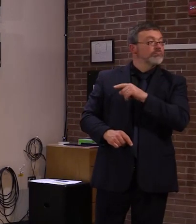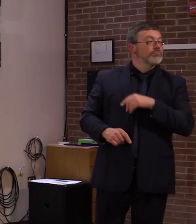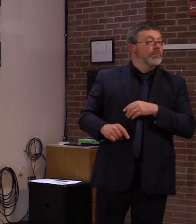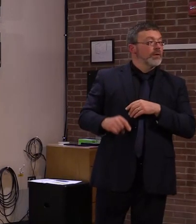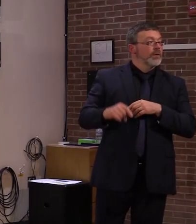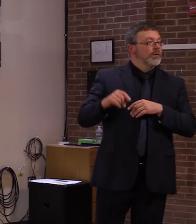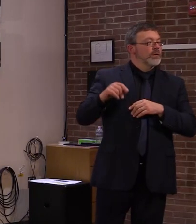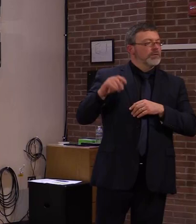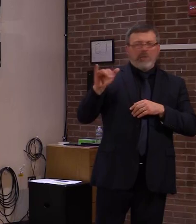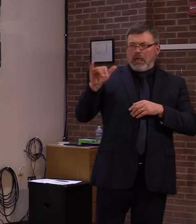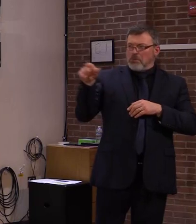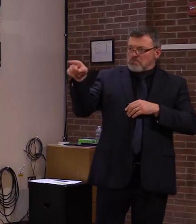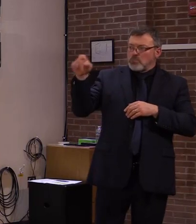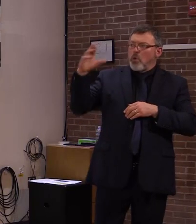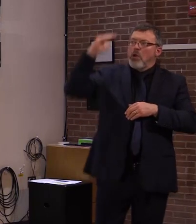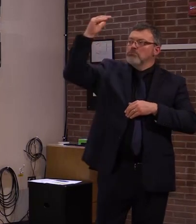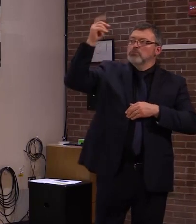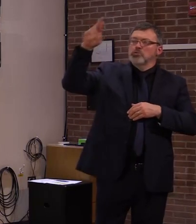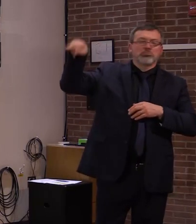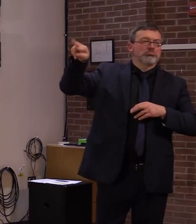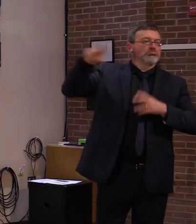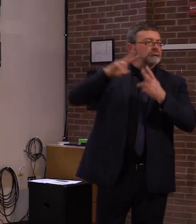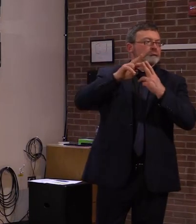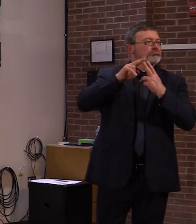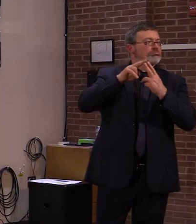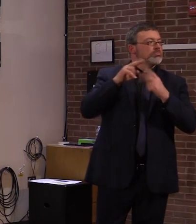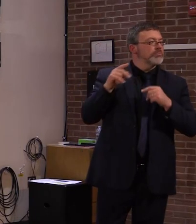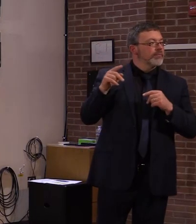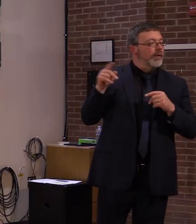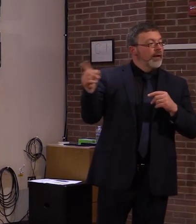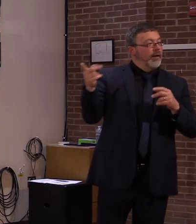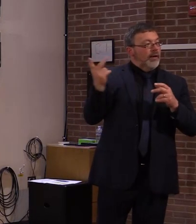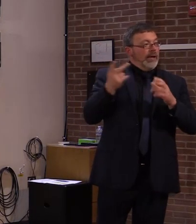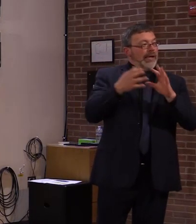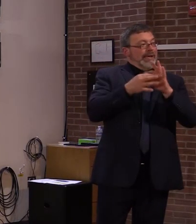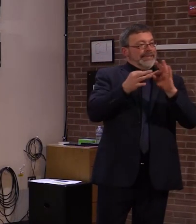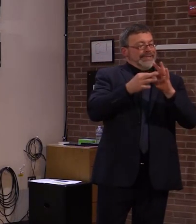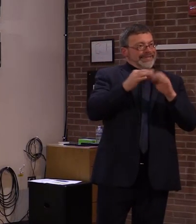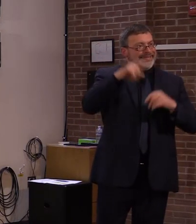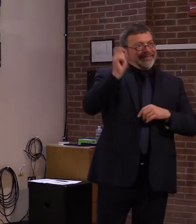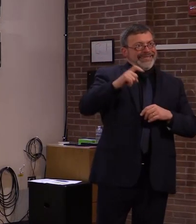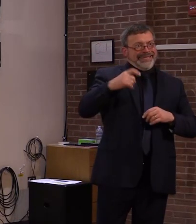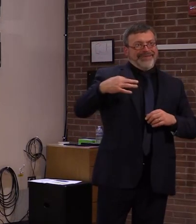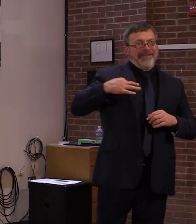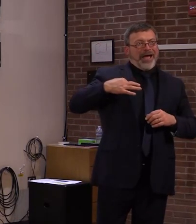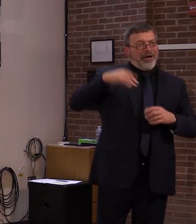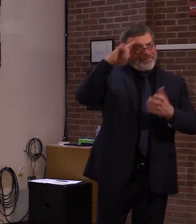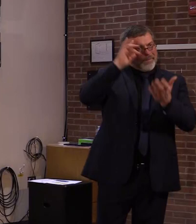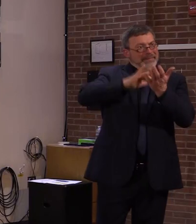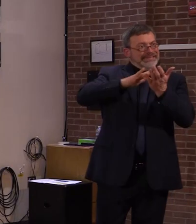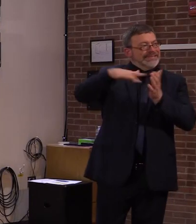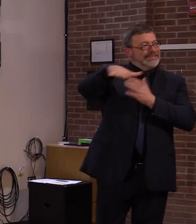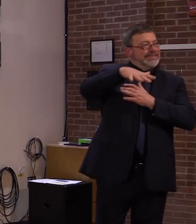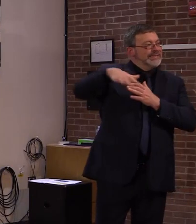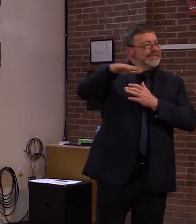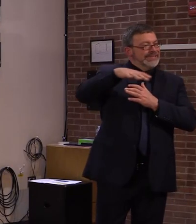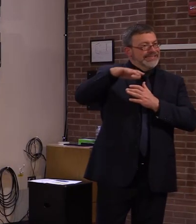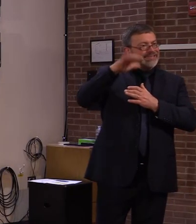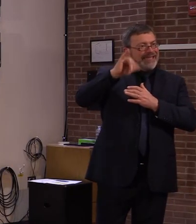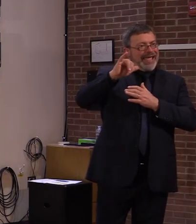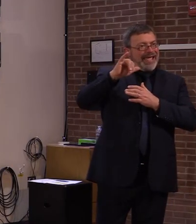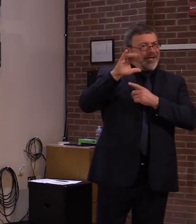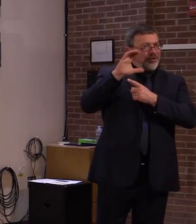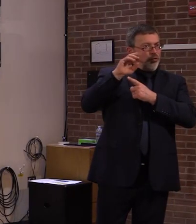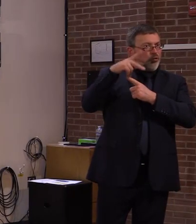you both addressed the need for volunteers to the Medical Reserve Corps. Is that request a